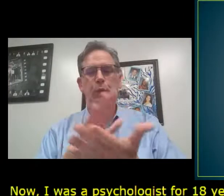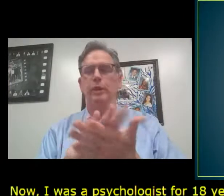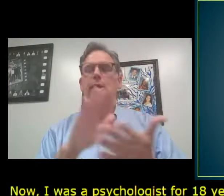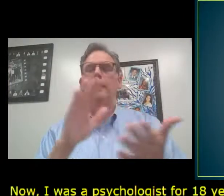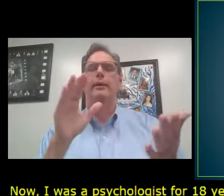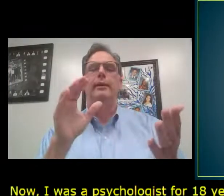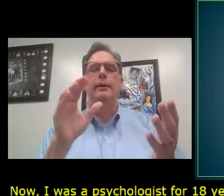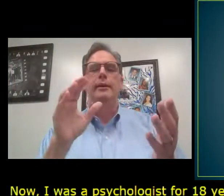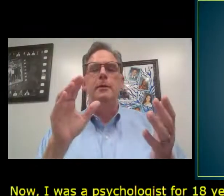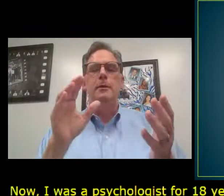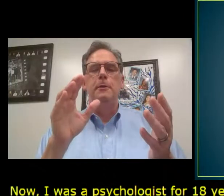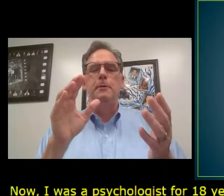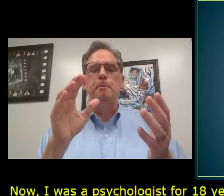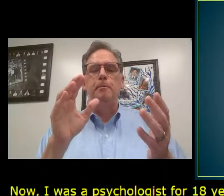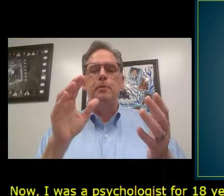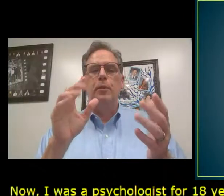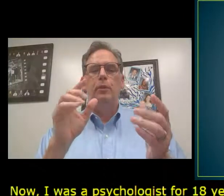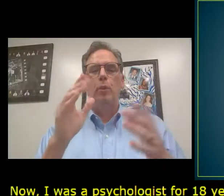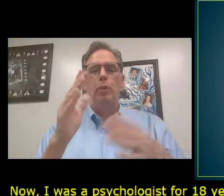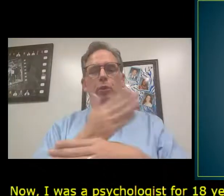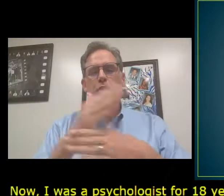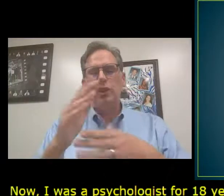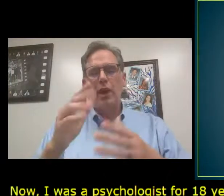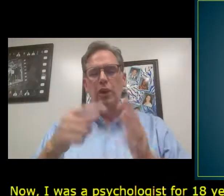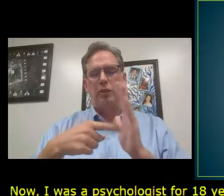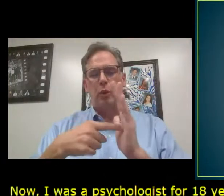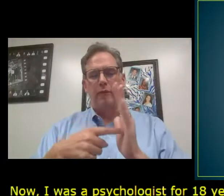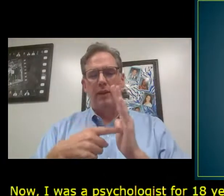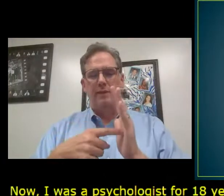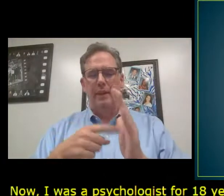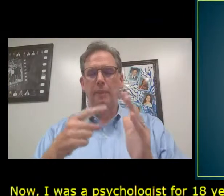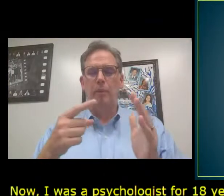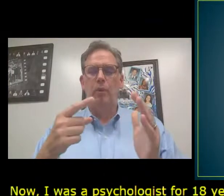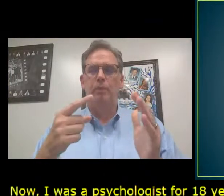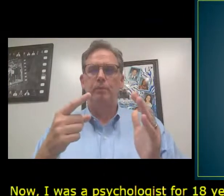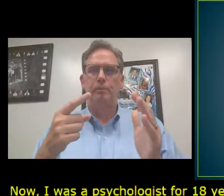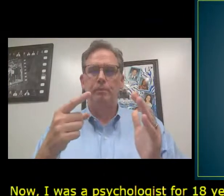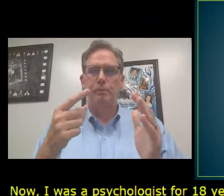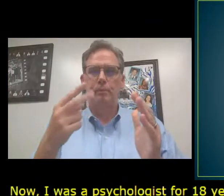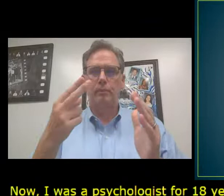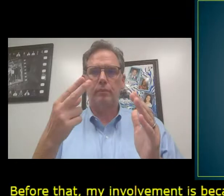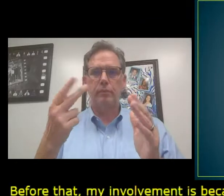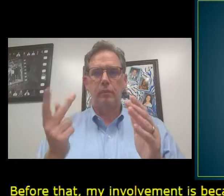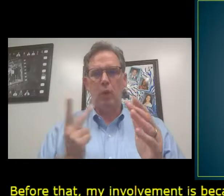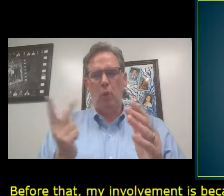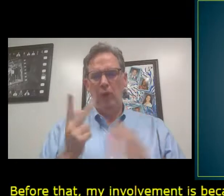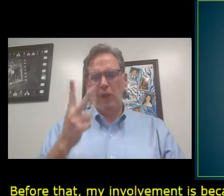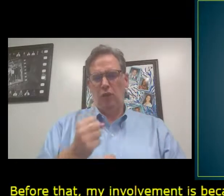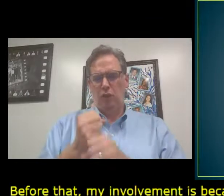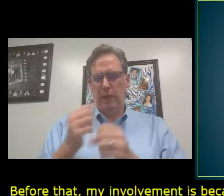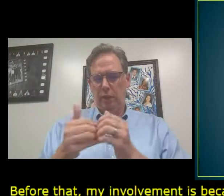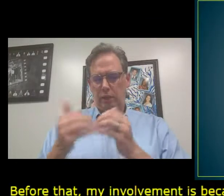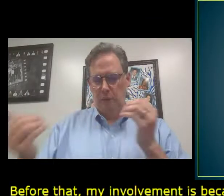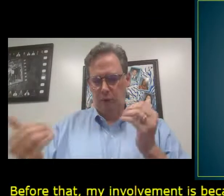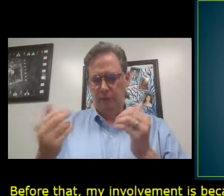So I've been involved in many aspects of his learning and seen what he went through in